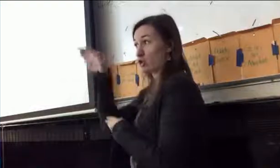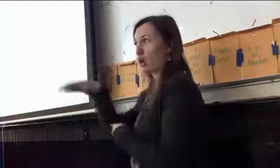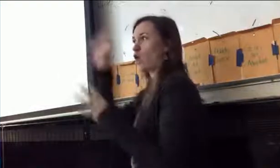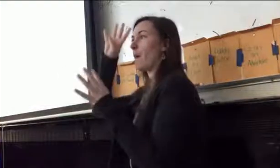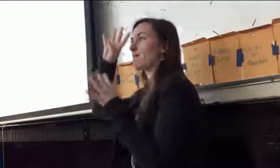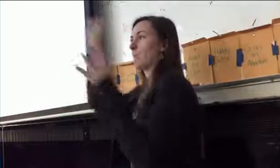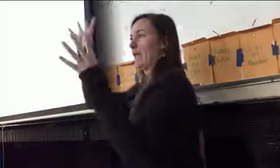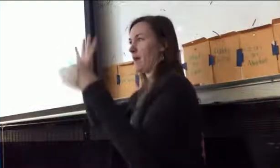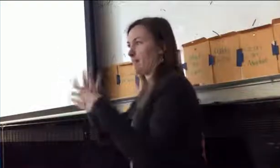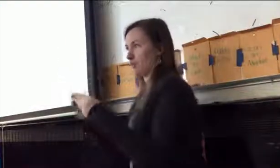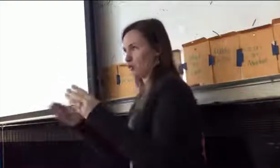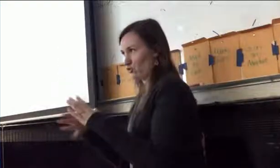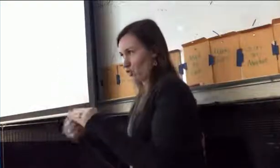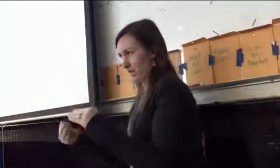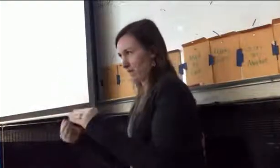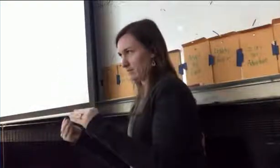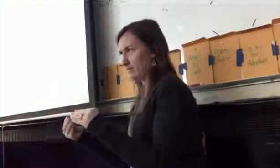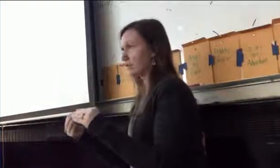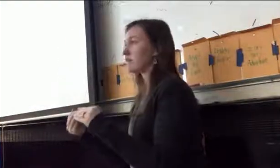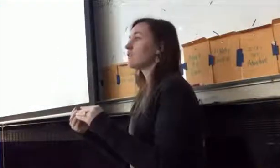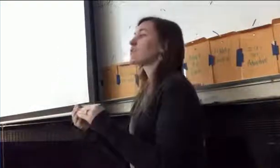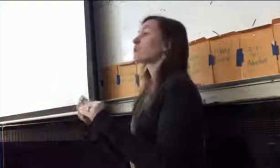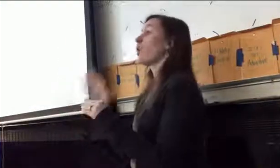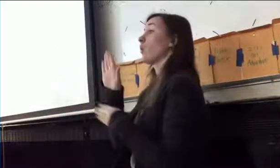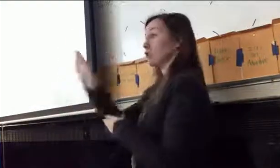Not your notes.